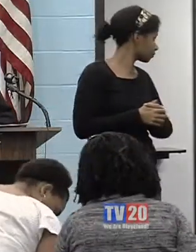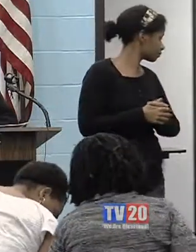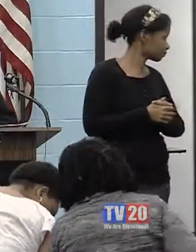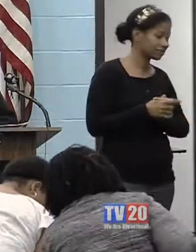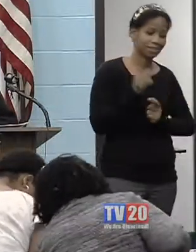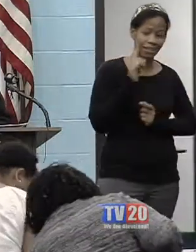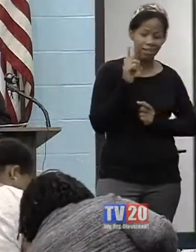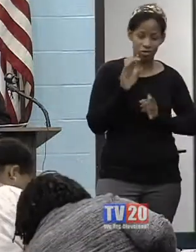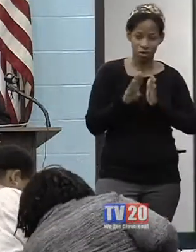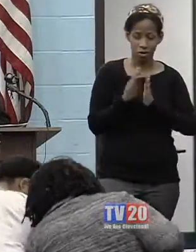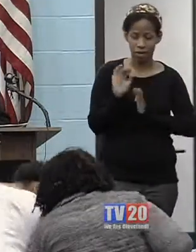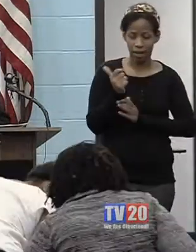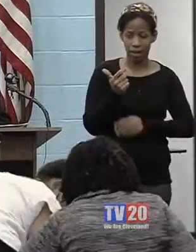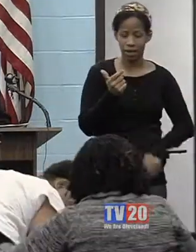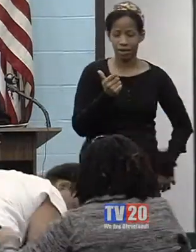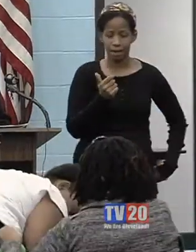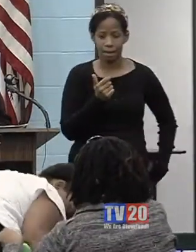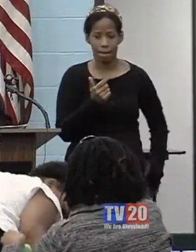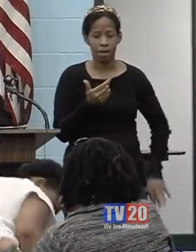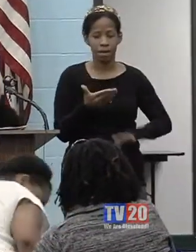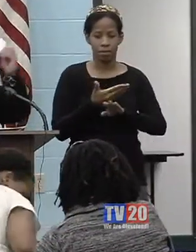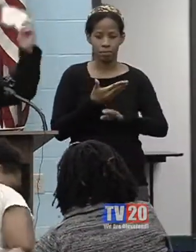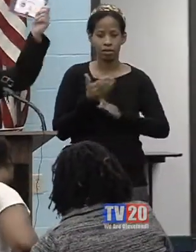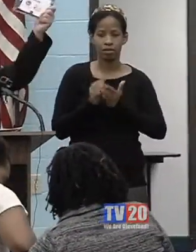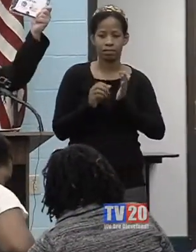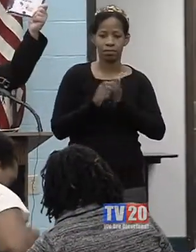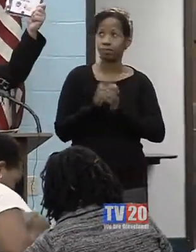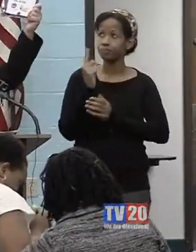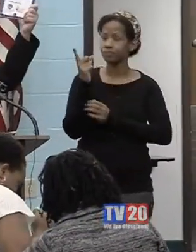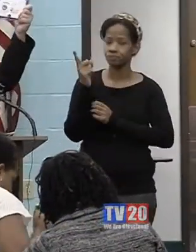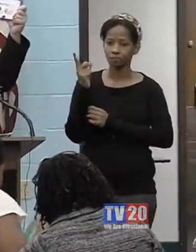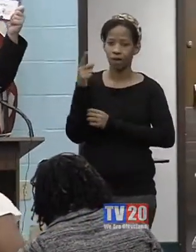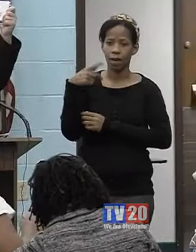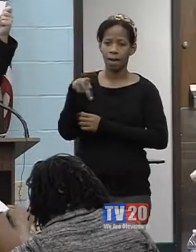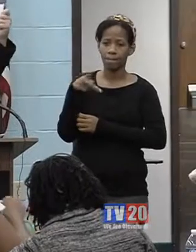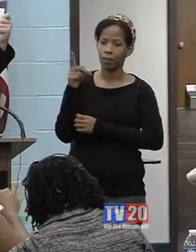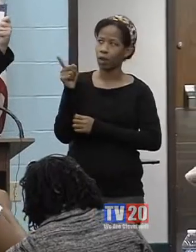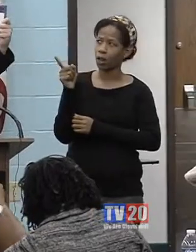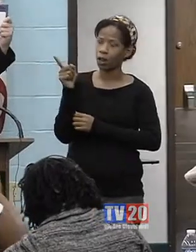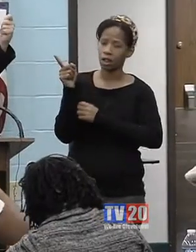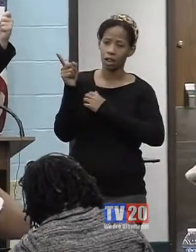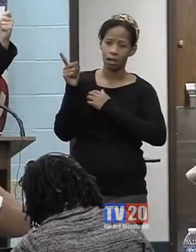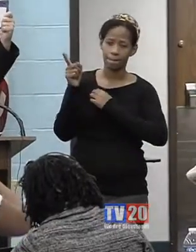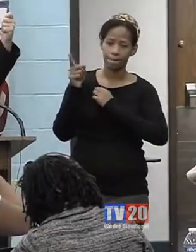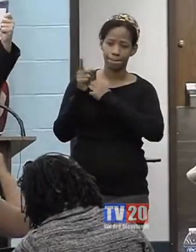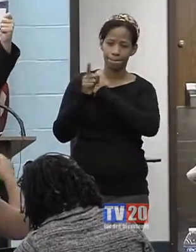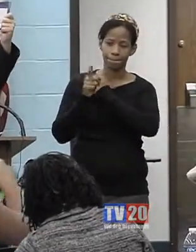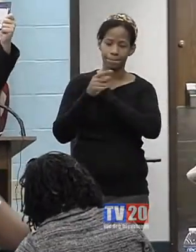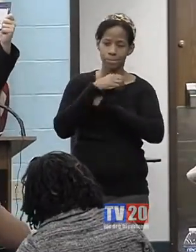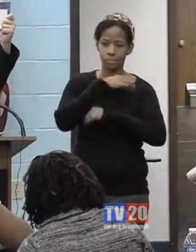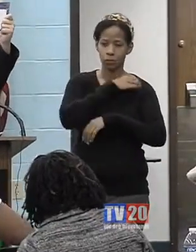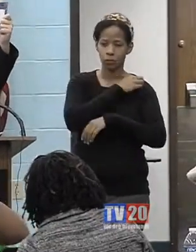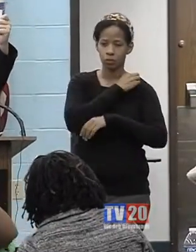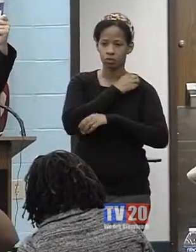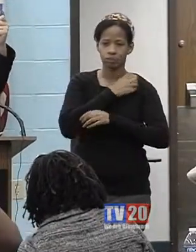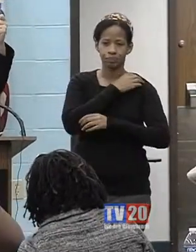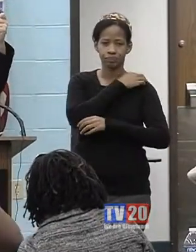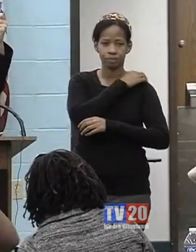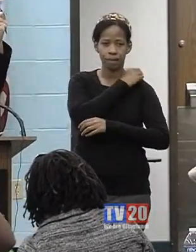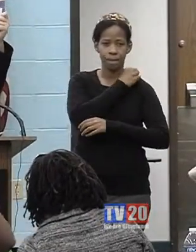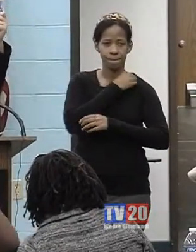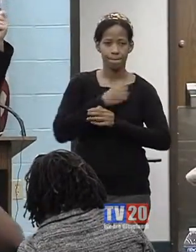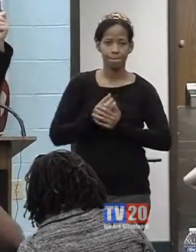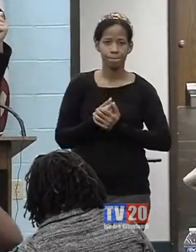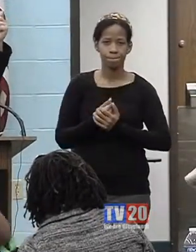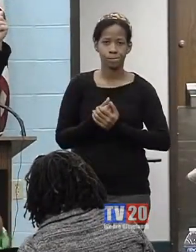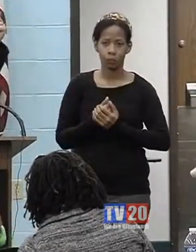in your bag, there were pre-stuffed some things. One is a purple magnetic file of life. I want to